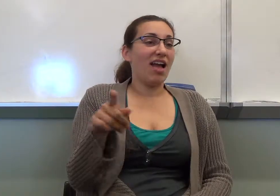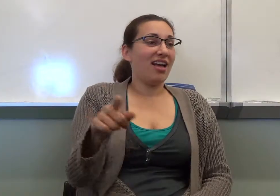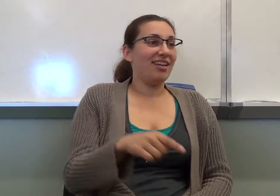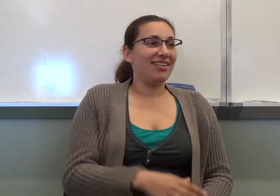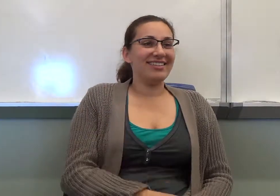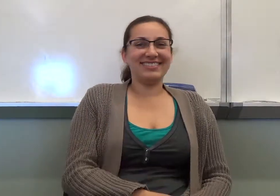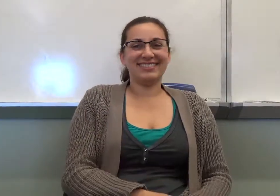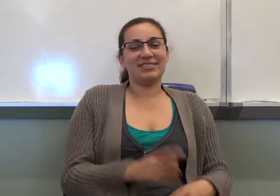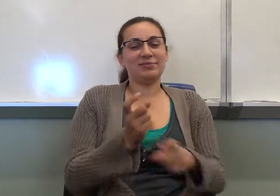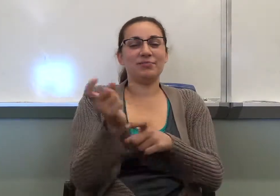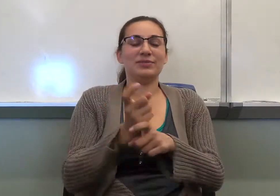this is